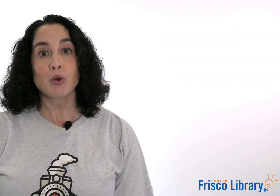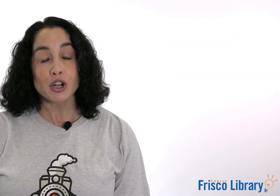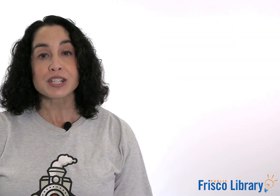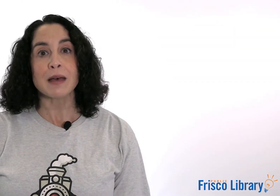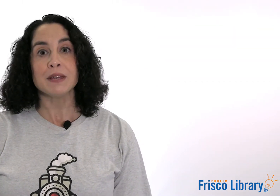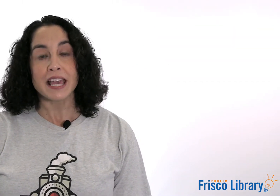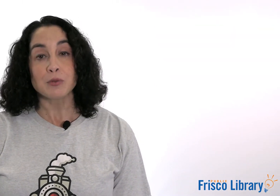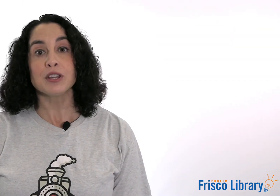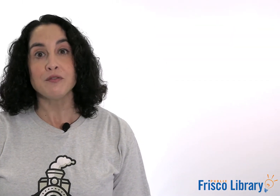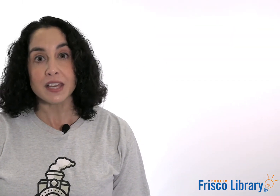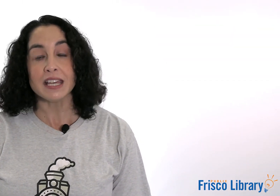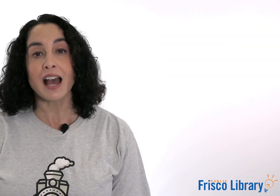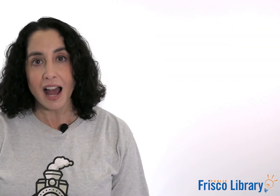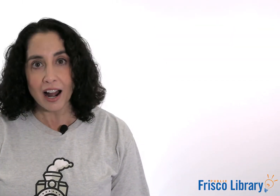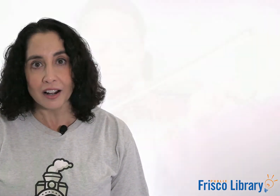words that begin with V are